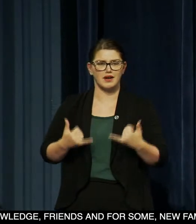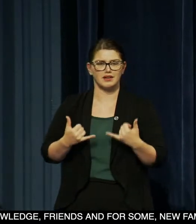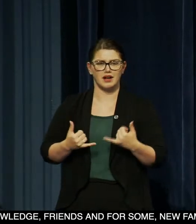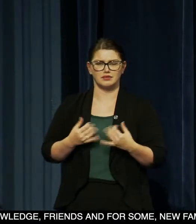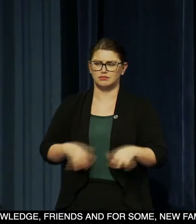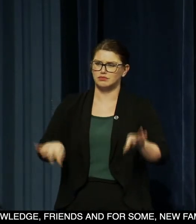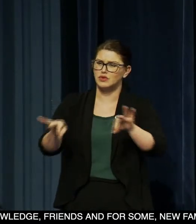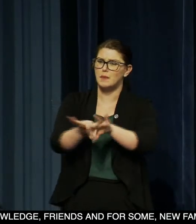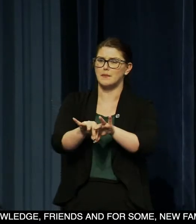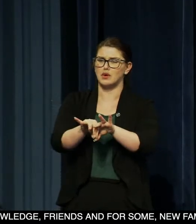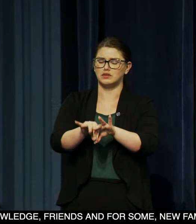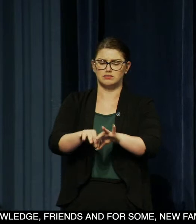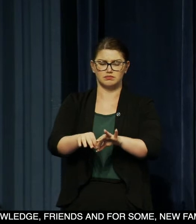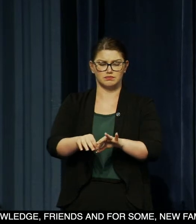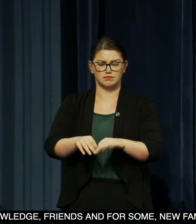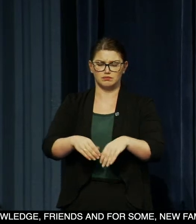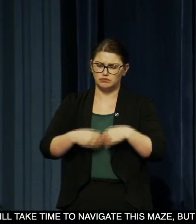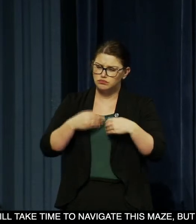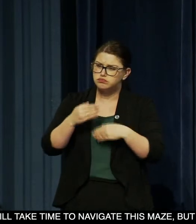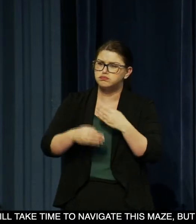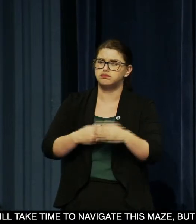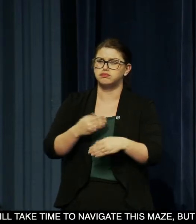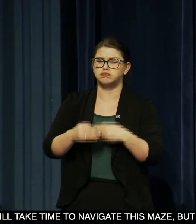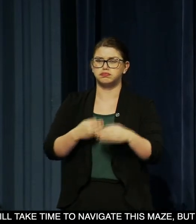life, love, and learning.